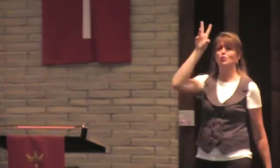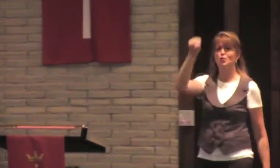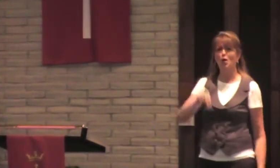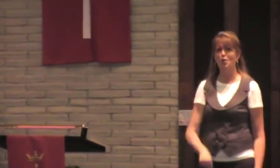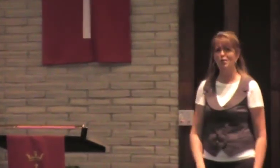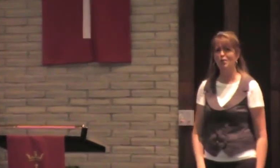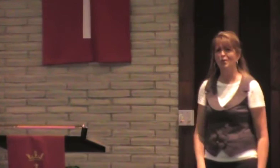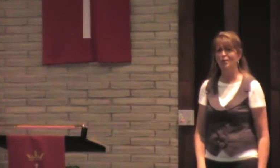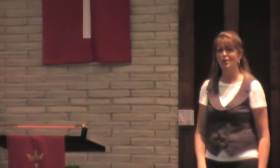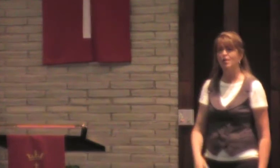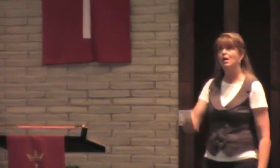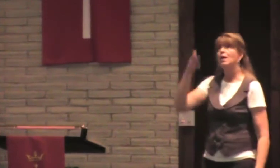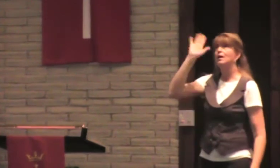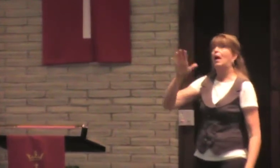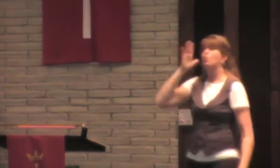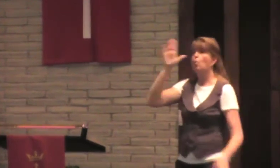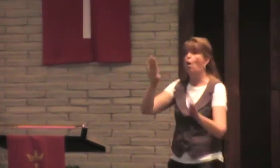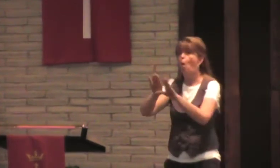you have choices.